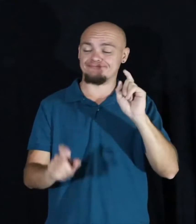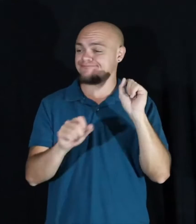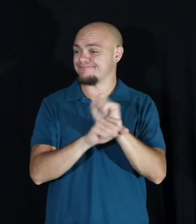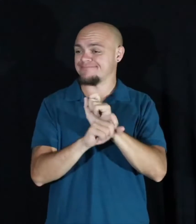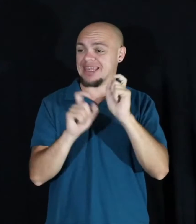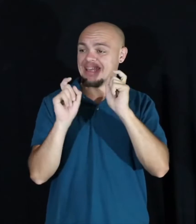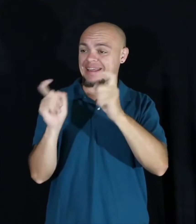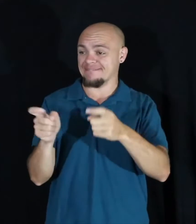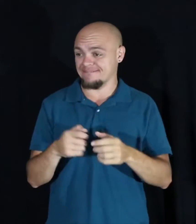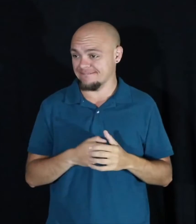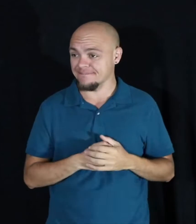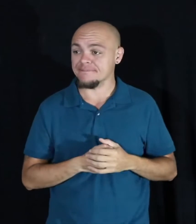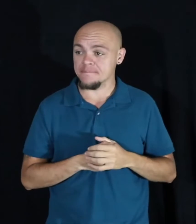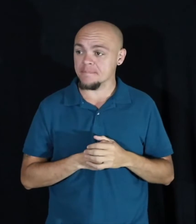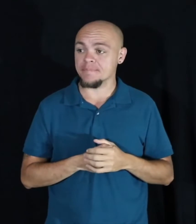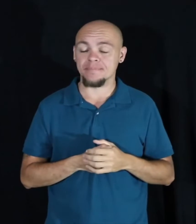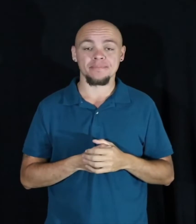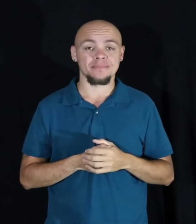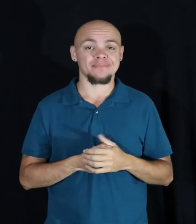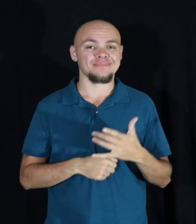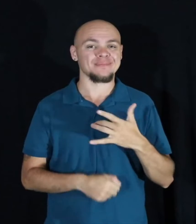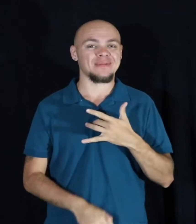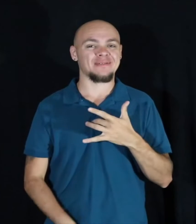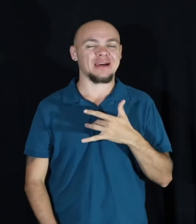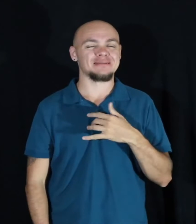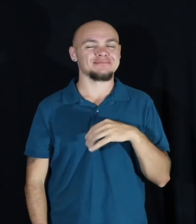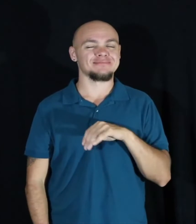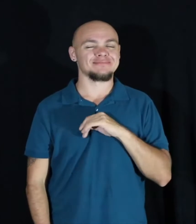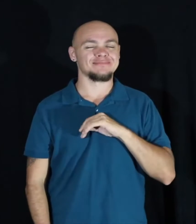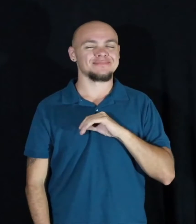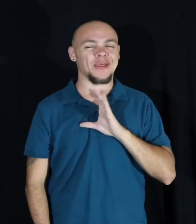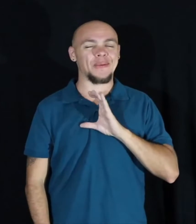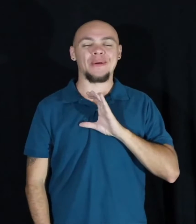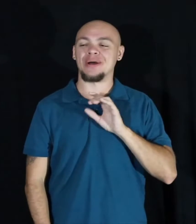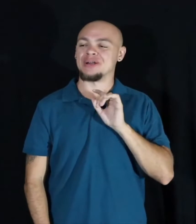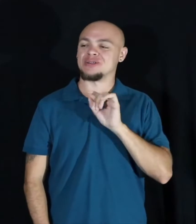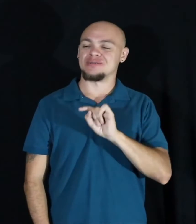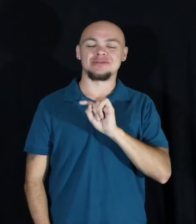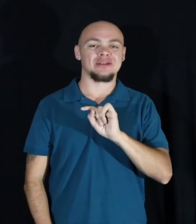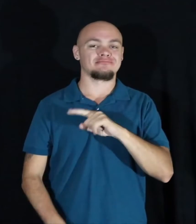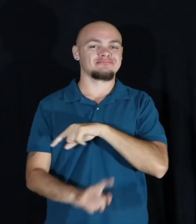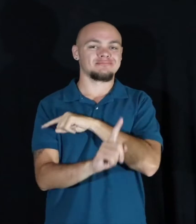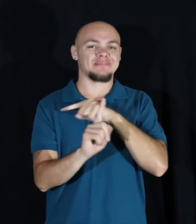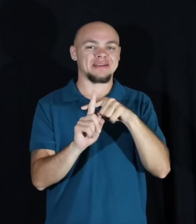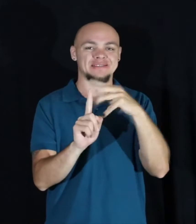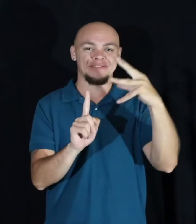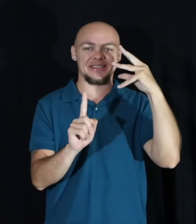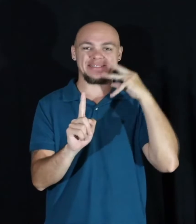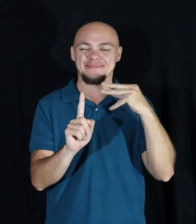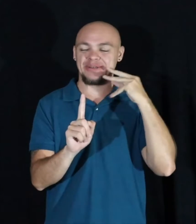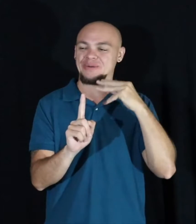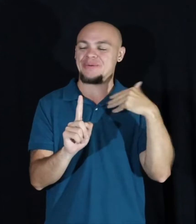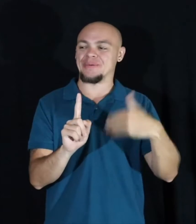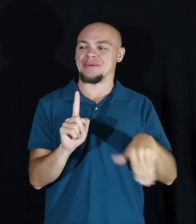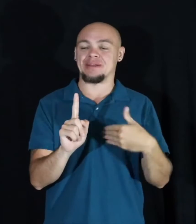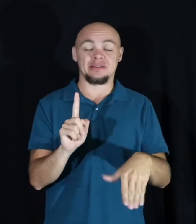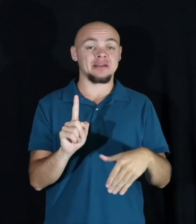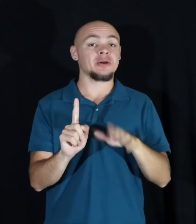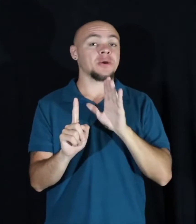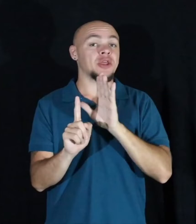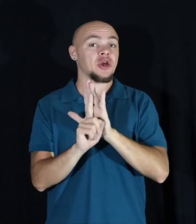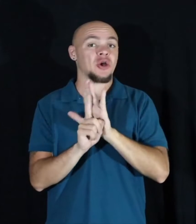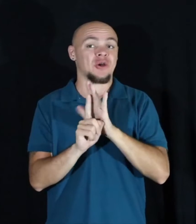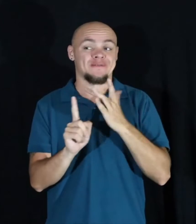vaccine." It made me feel so happy that she had had such a positive experience, especially with her